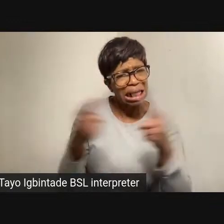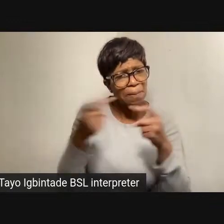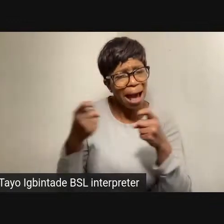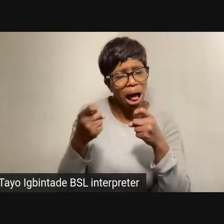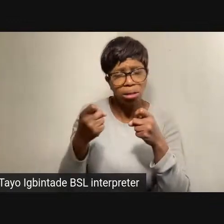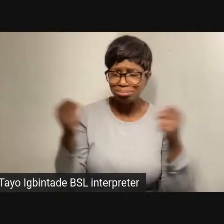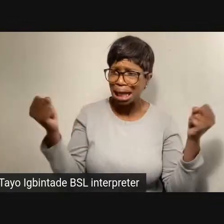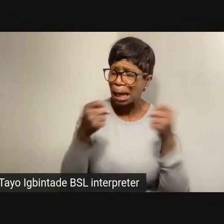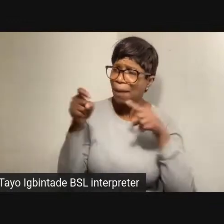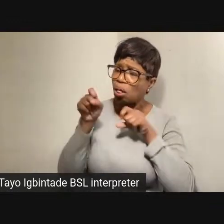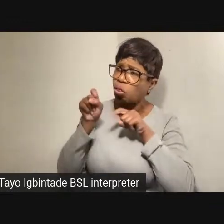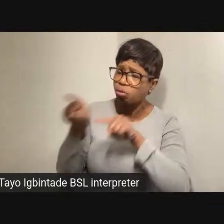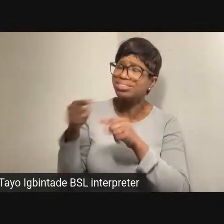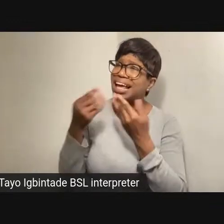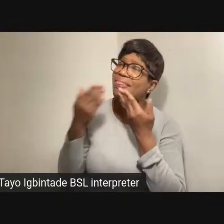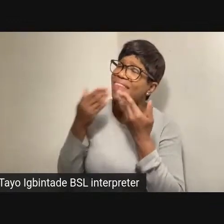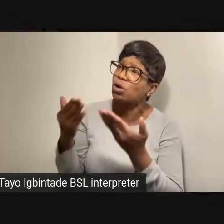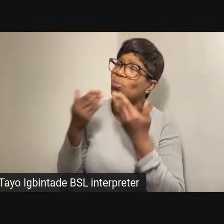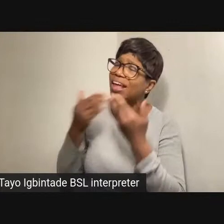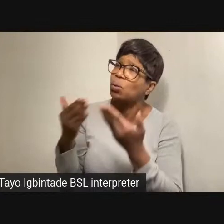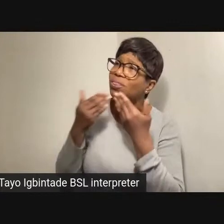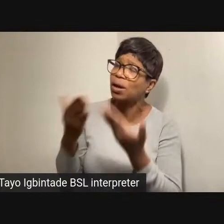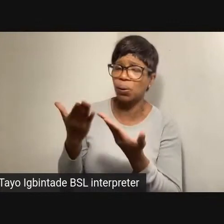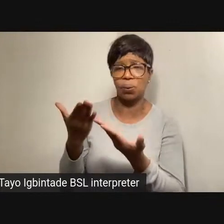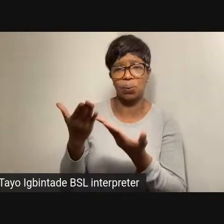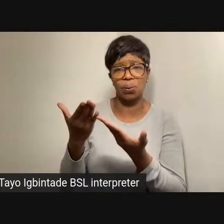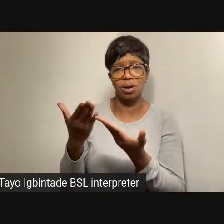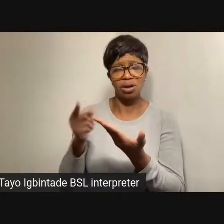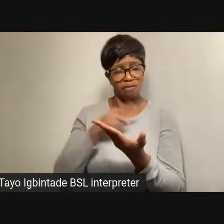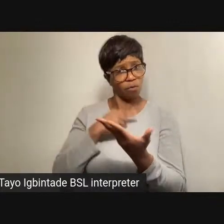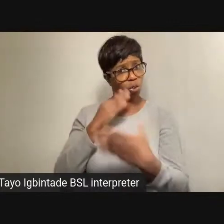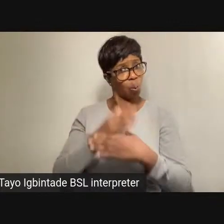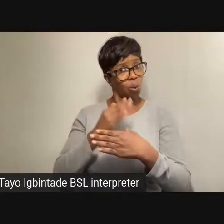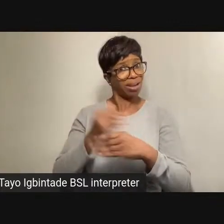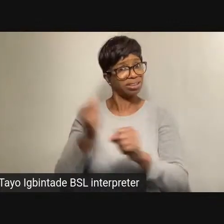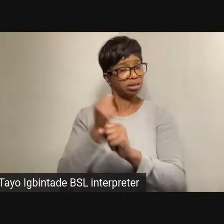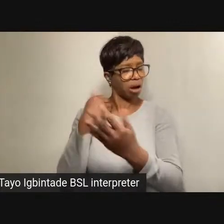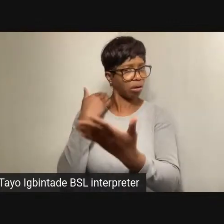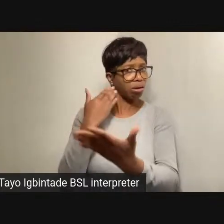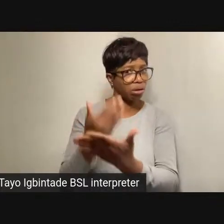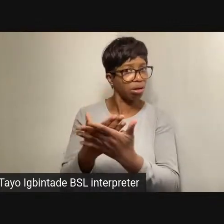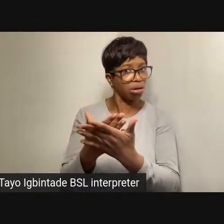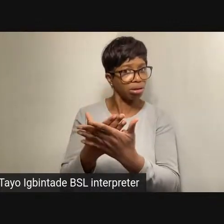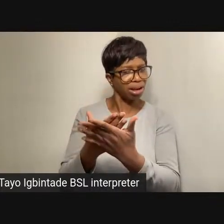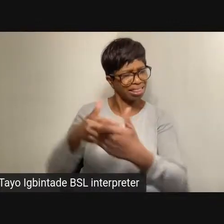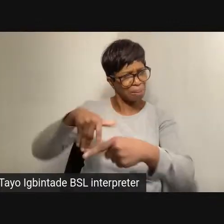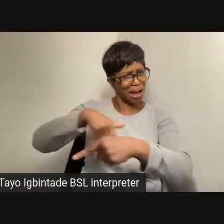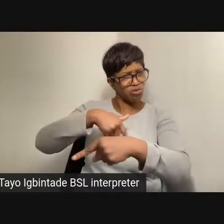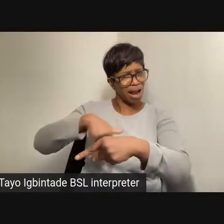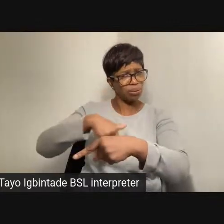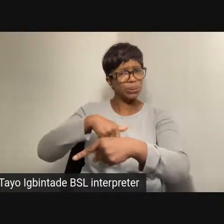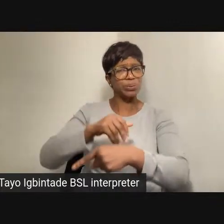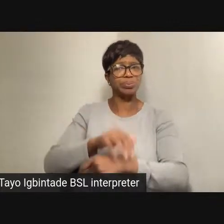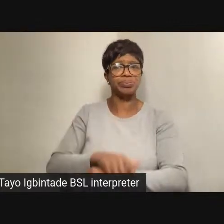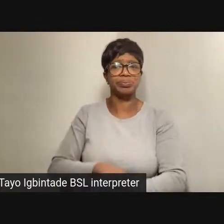his email box with his thank yous for the work that he does in the background.